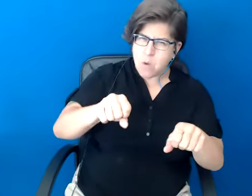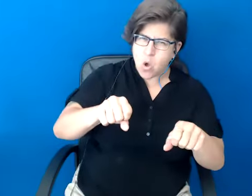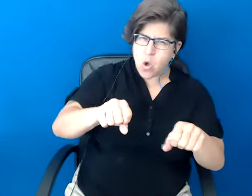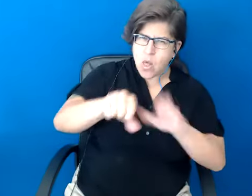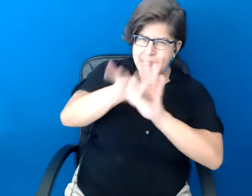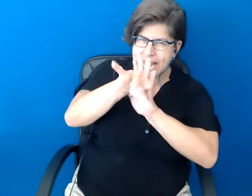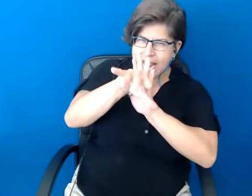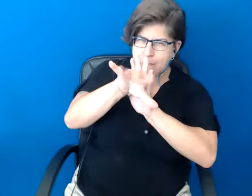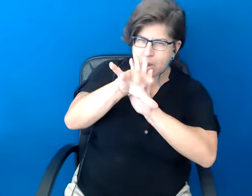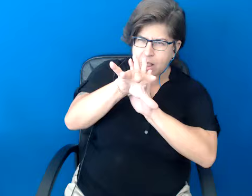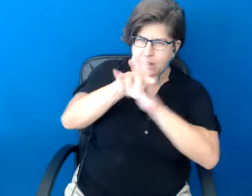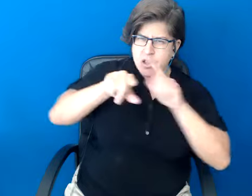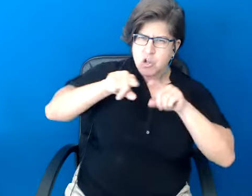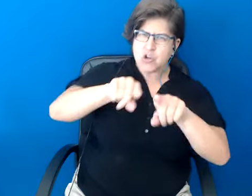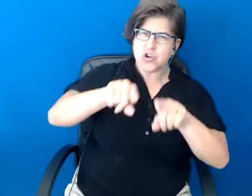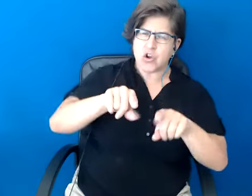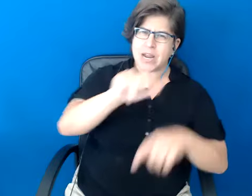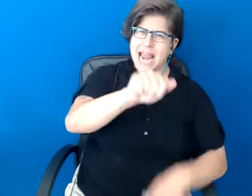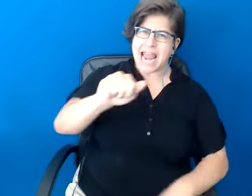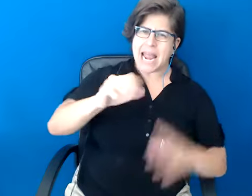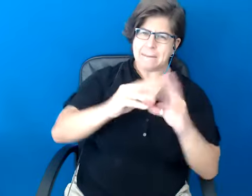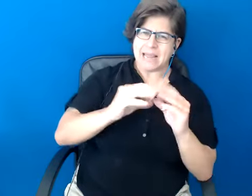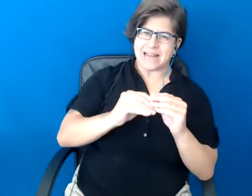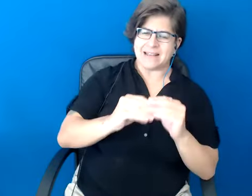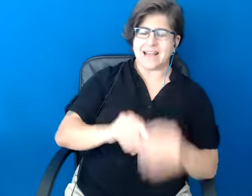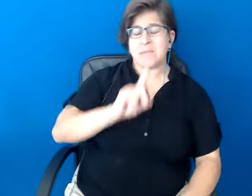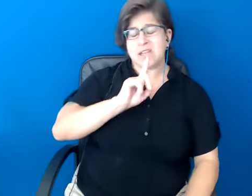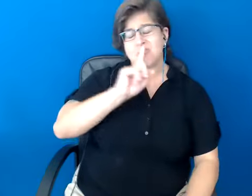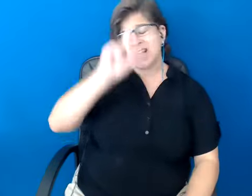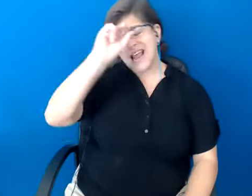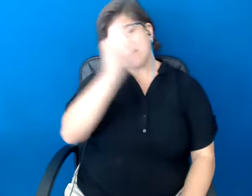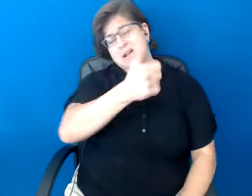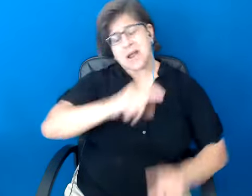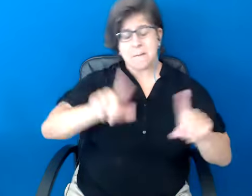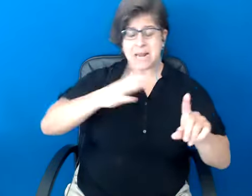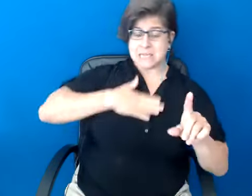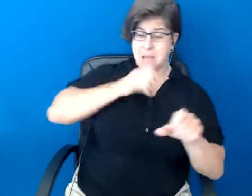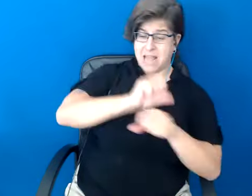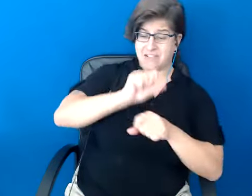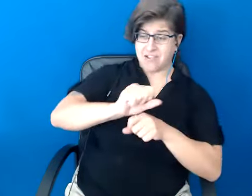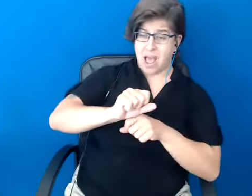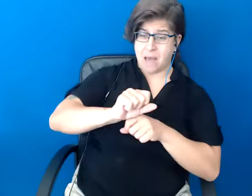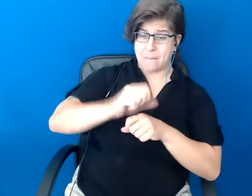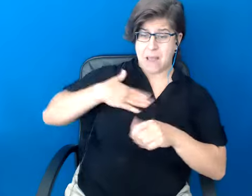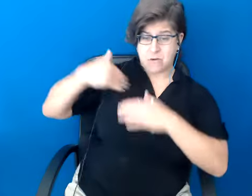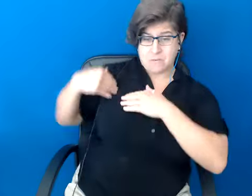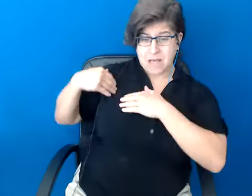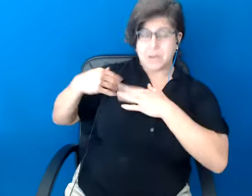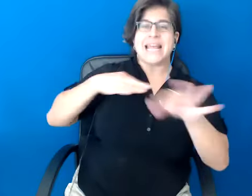Anonymous? And that's really his choice, but it's my job to